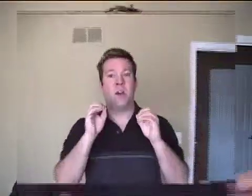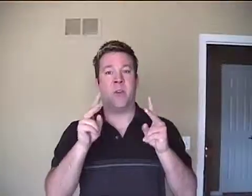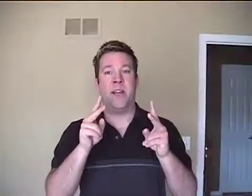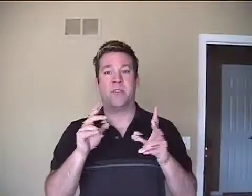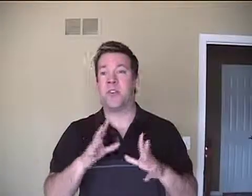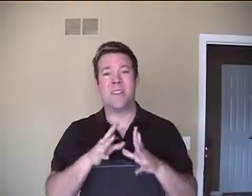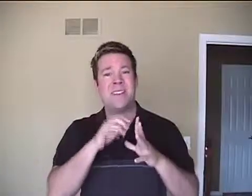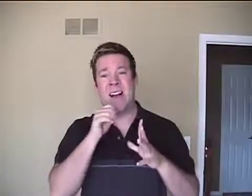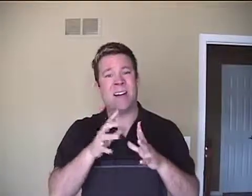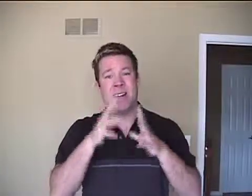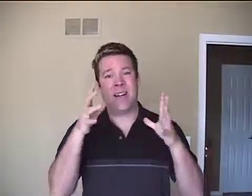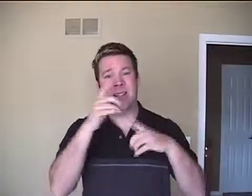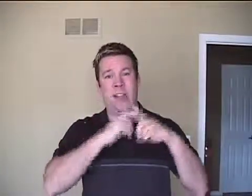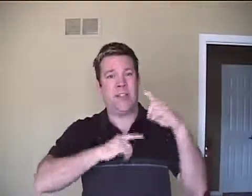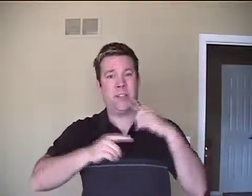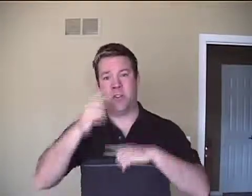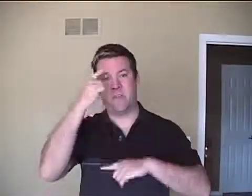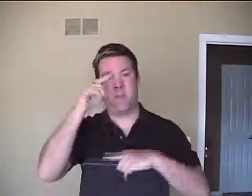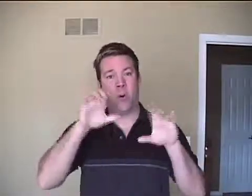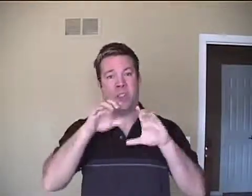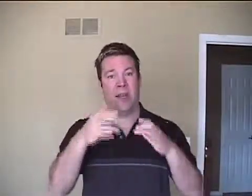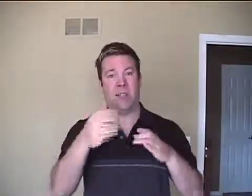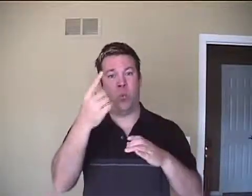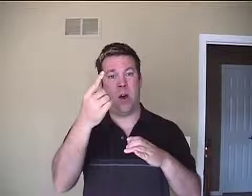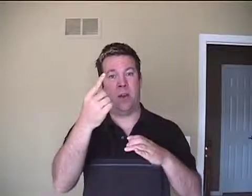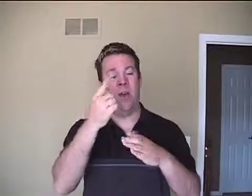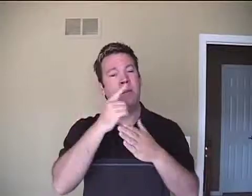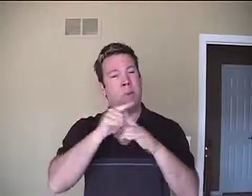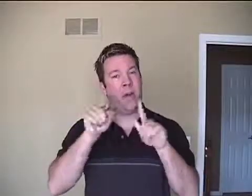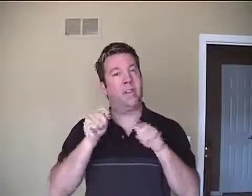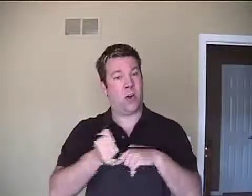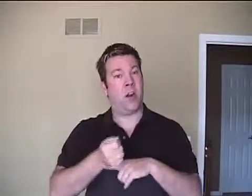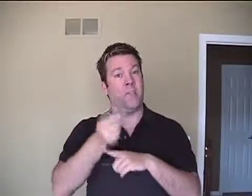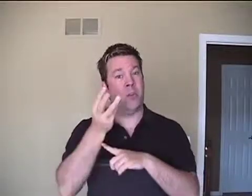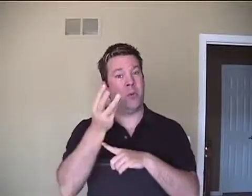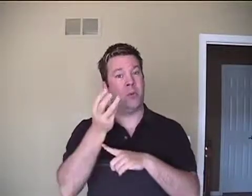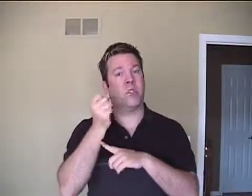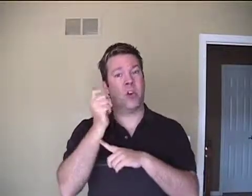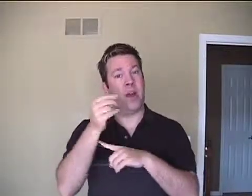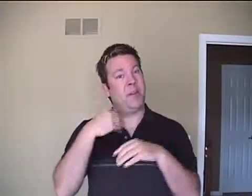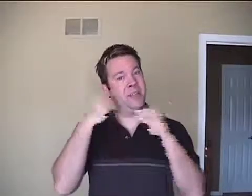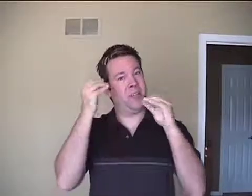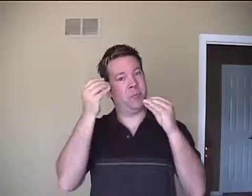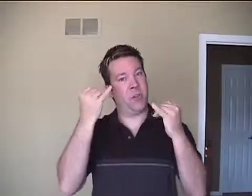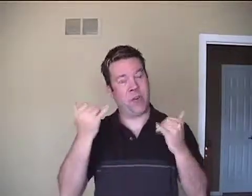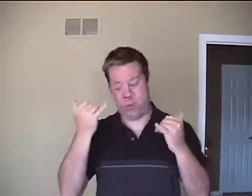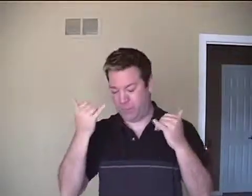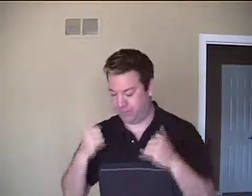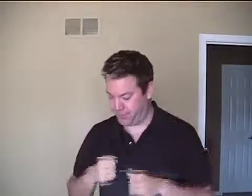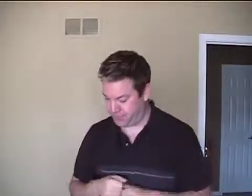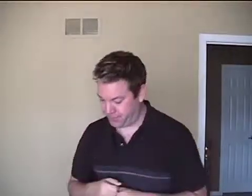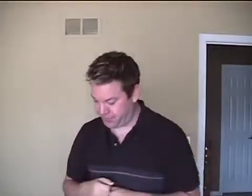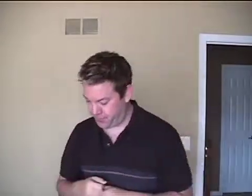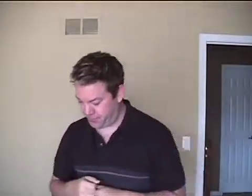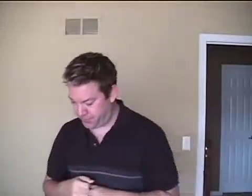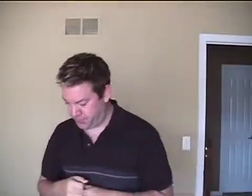Okay, so there's not a lot of signs for class 1, but there are a few. So I'm going to teach them to you now.